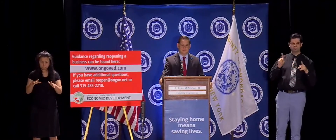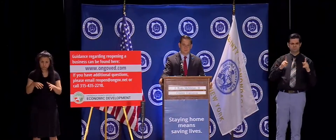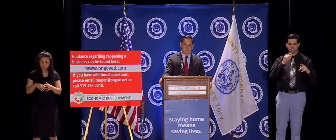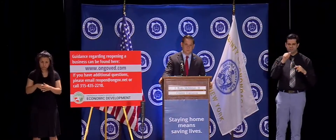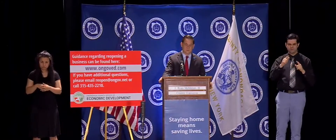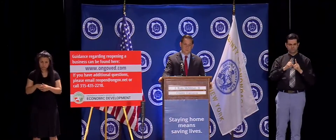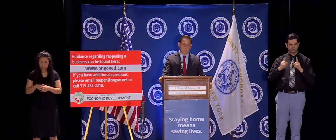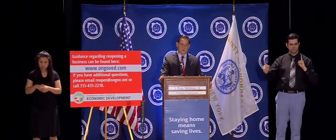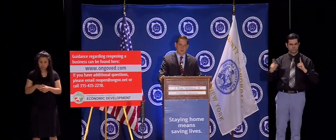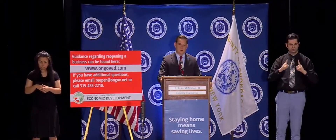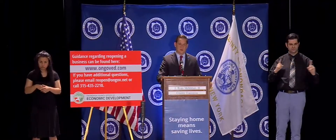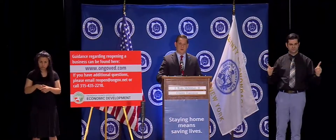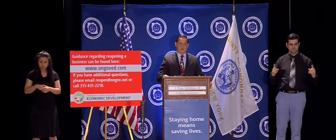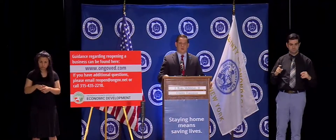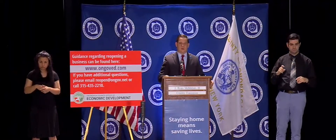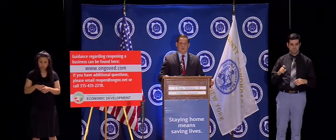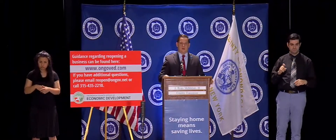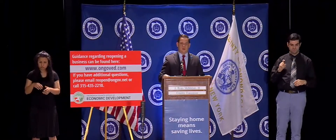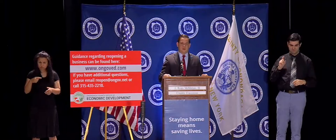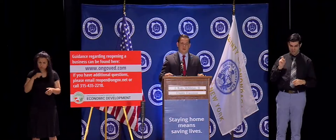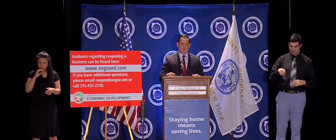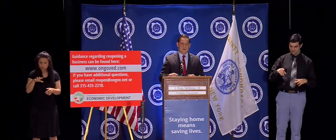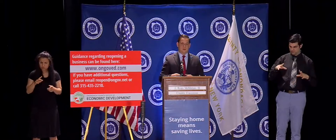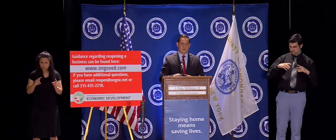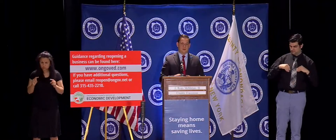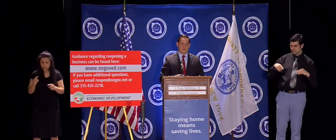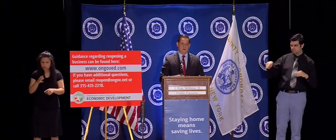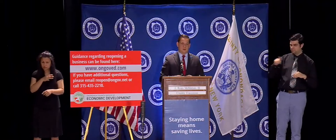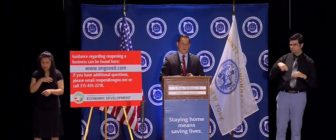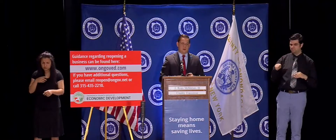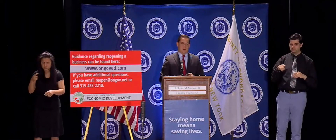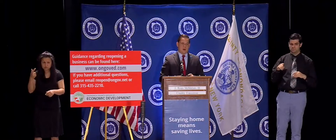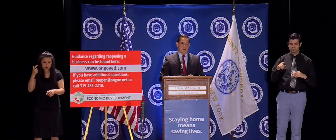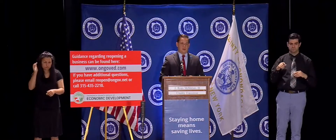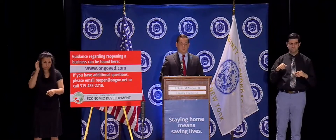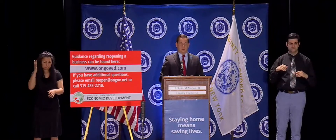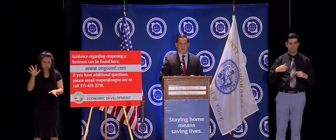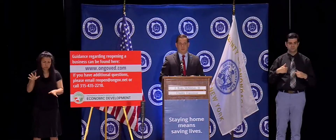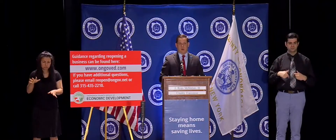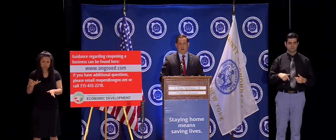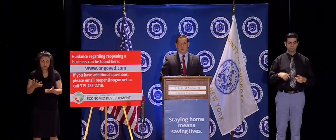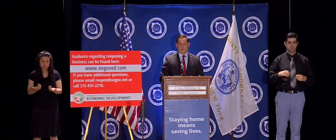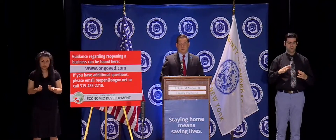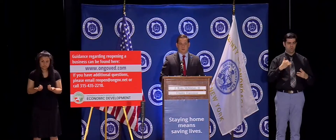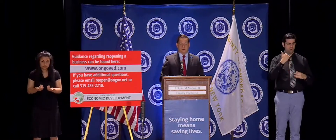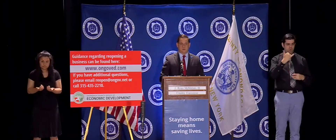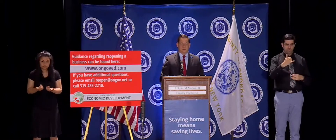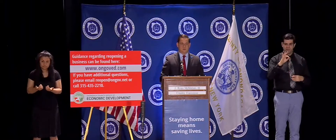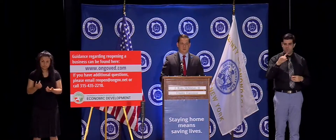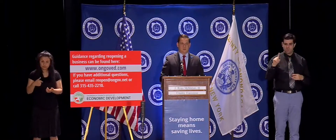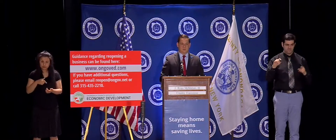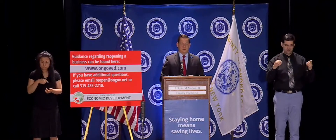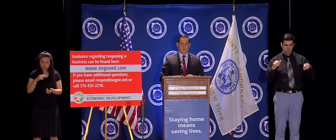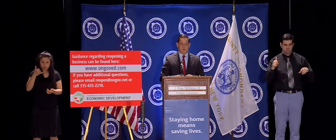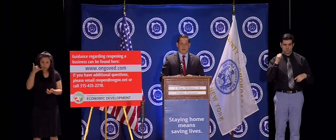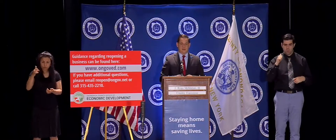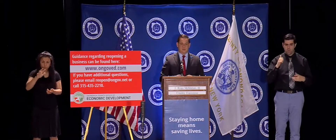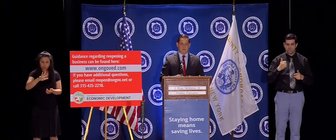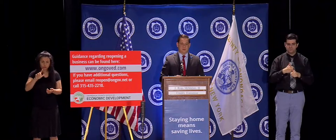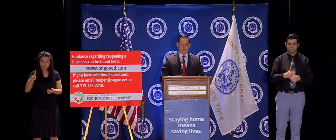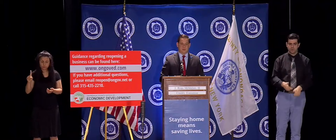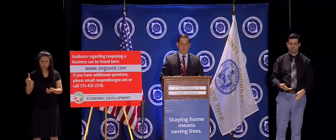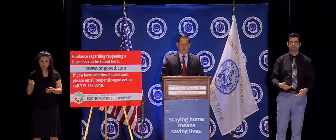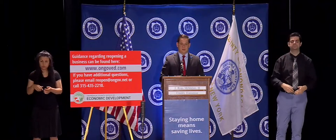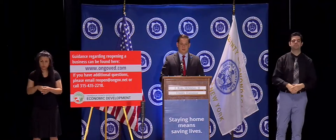going to follow directions and social distance? And should we still call 911 if we see that? Related to parties and things of that